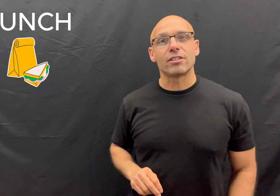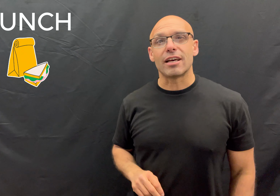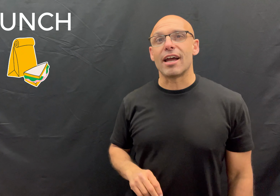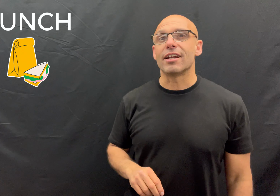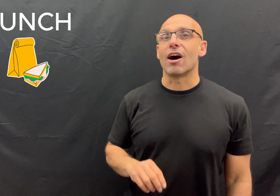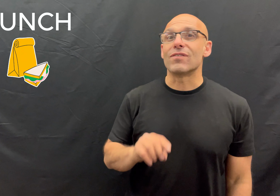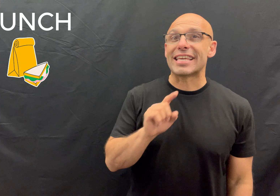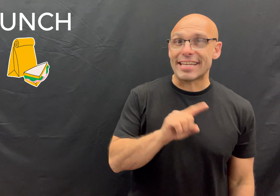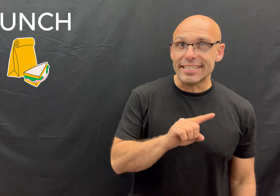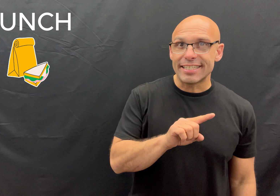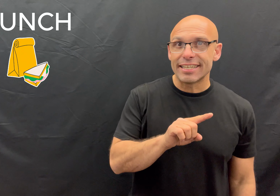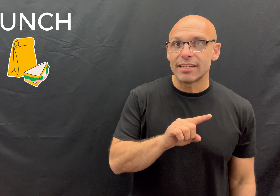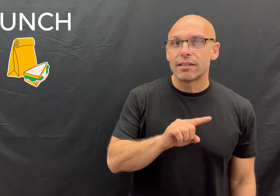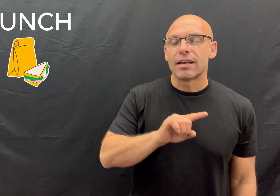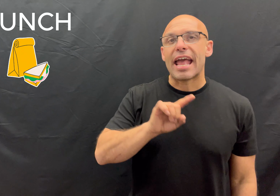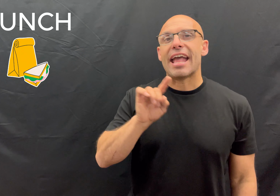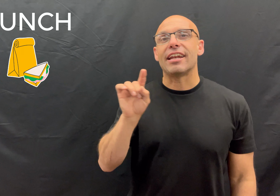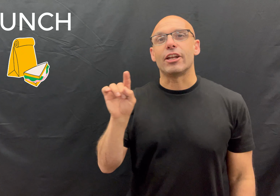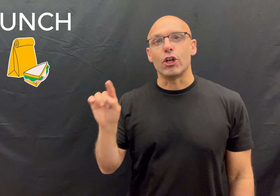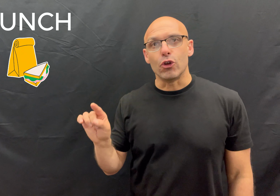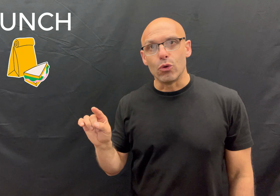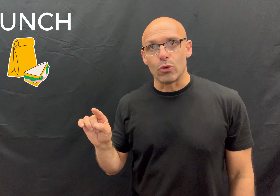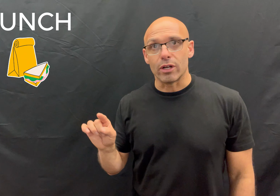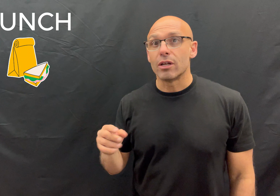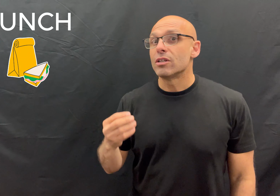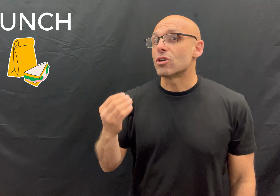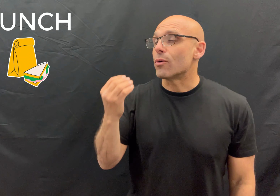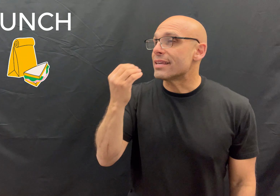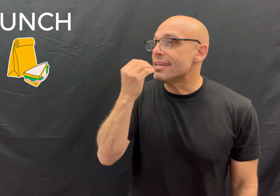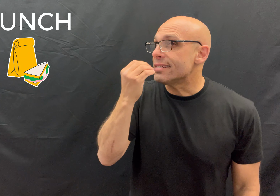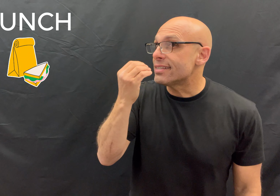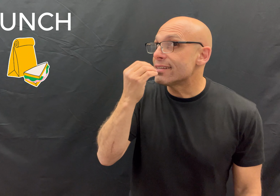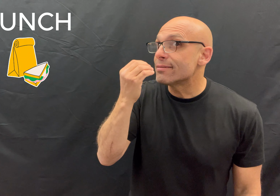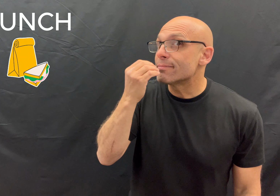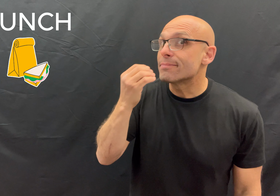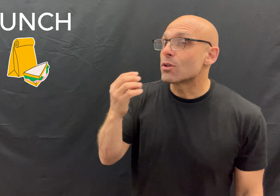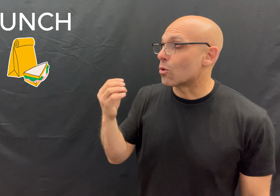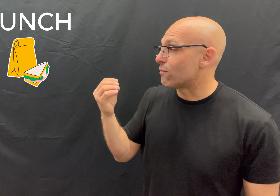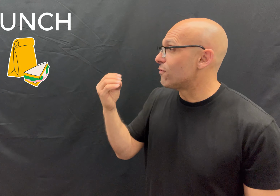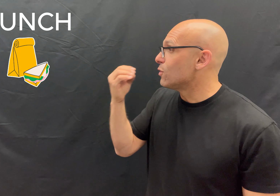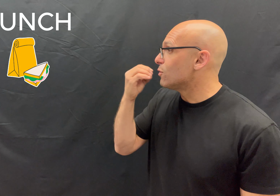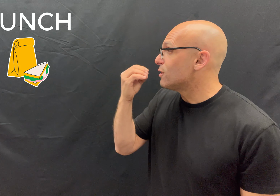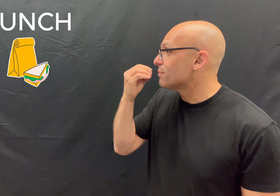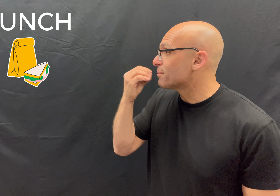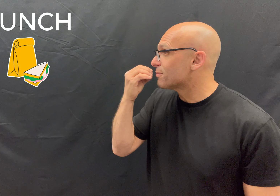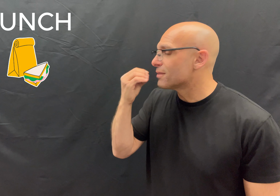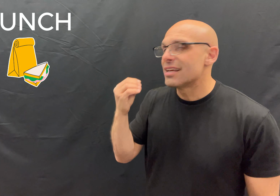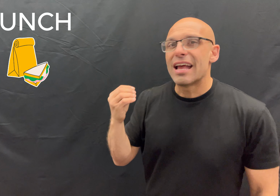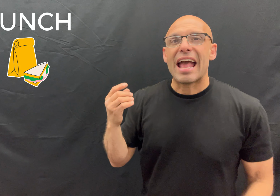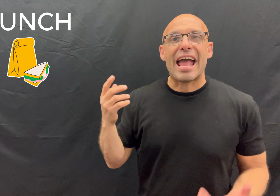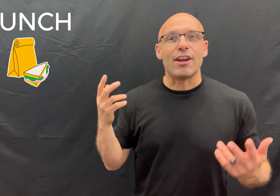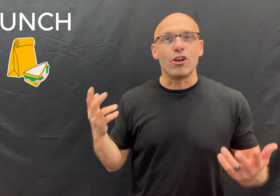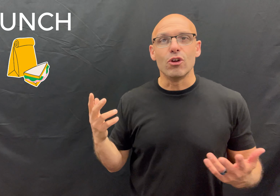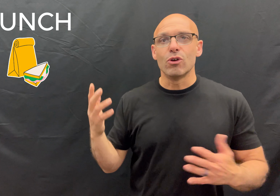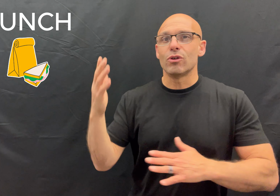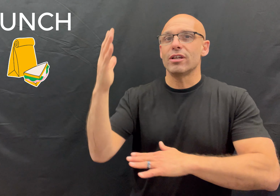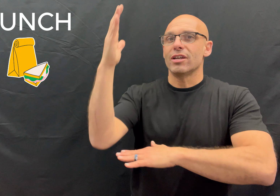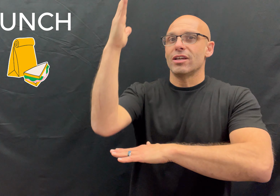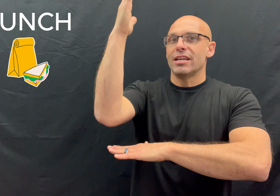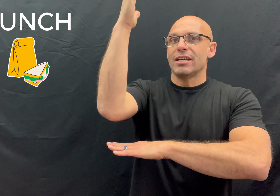sign of eat and noon. So eat or food and noon,